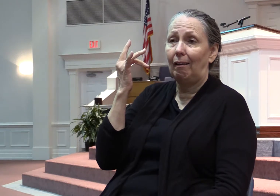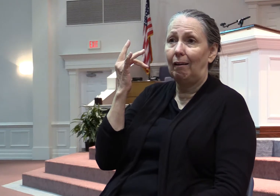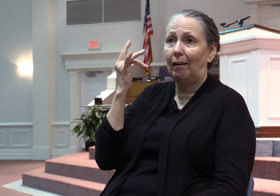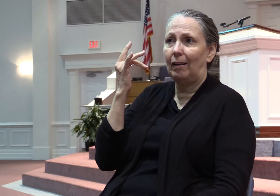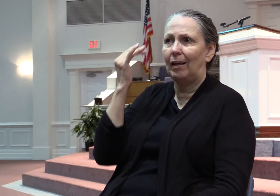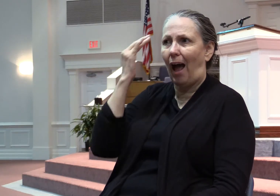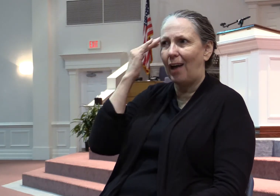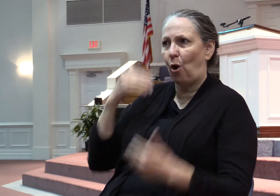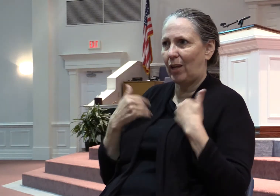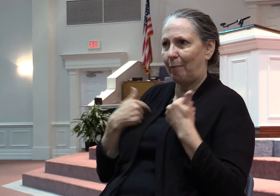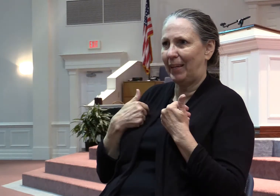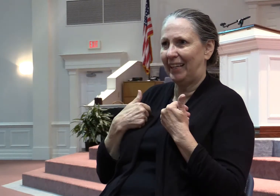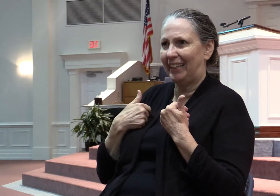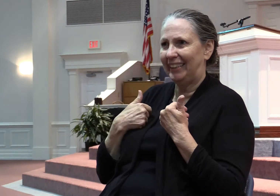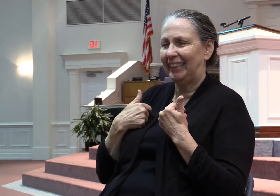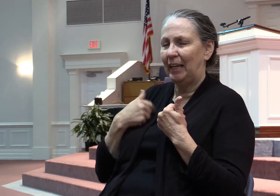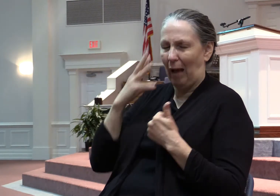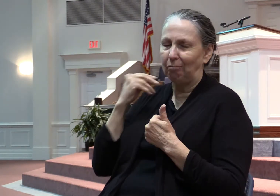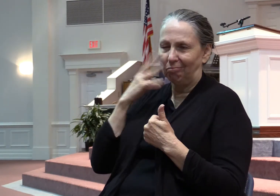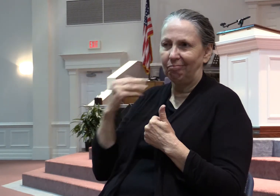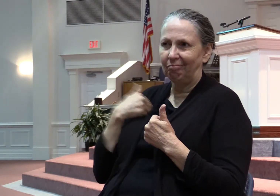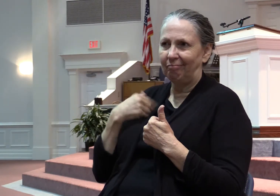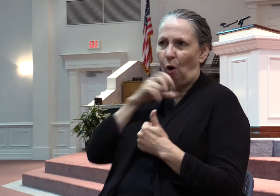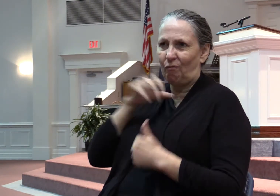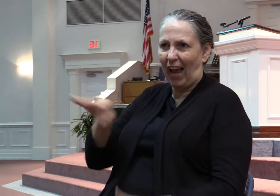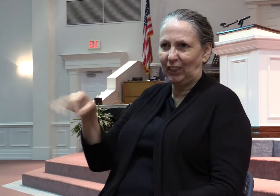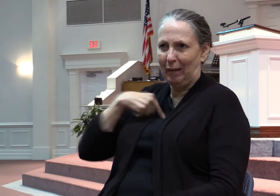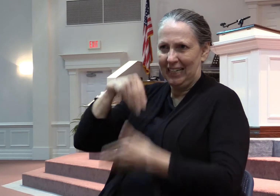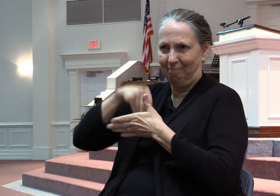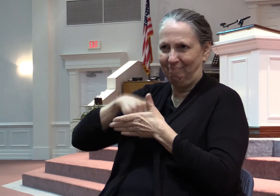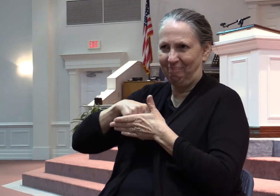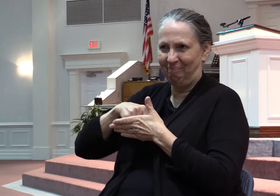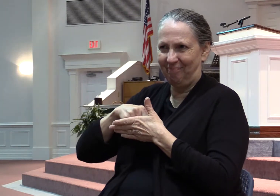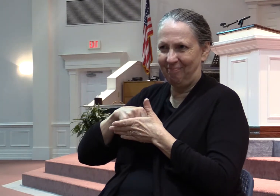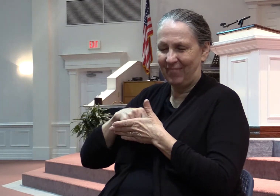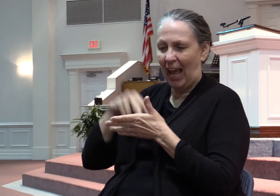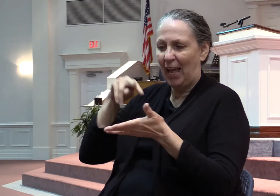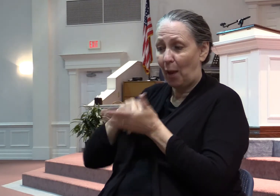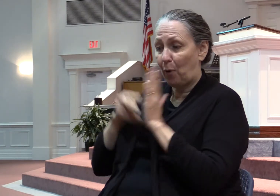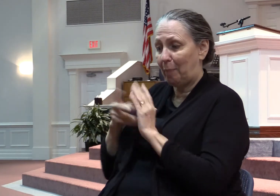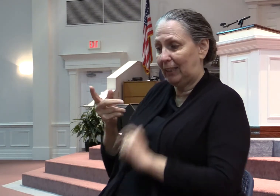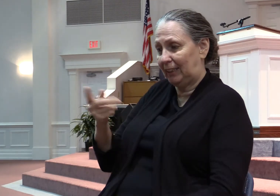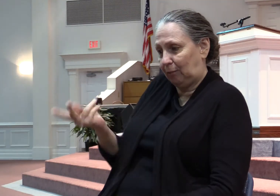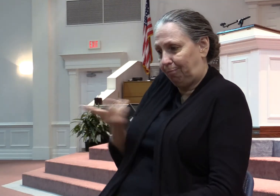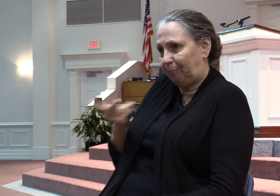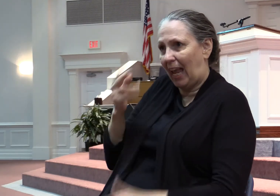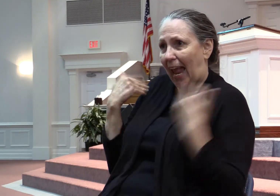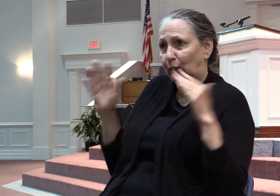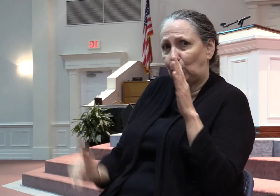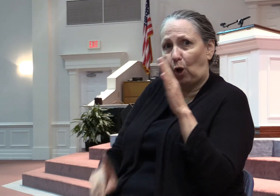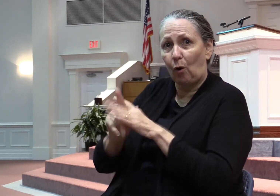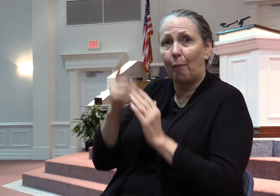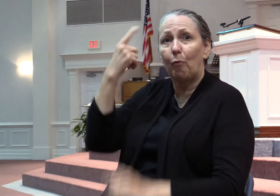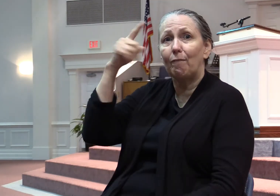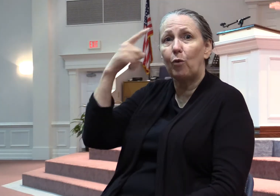I know I'm young, but I got high mileage. I'm old-fashioned inwardly. The purpose for the angels to show up, the